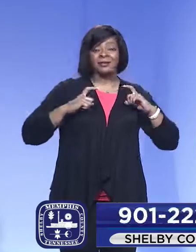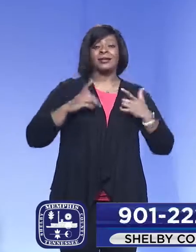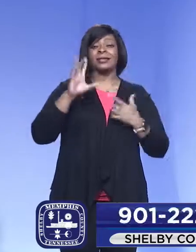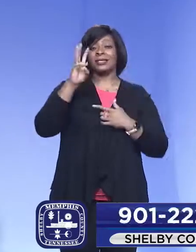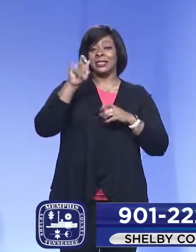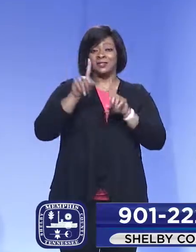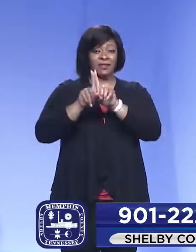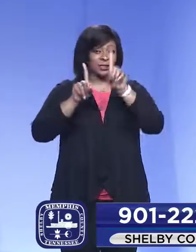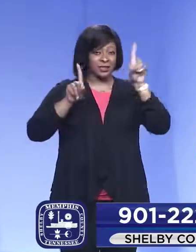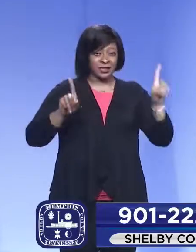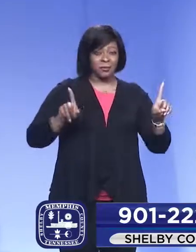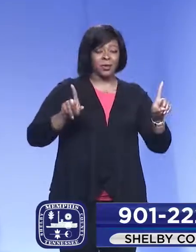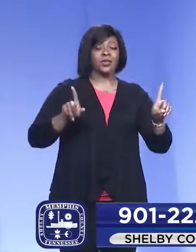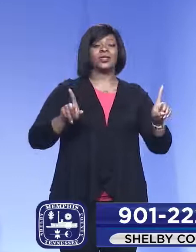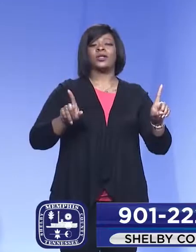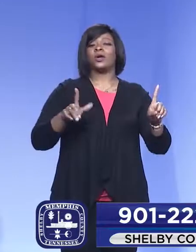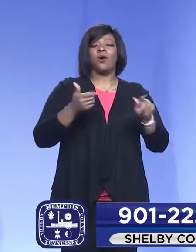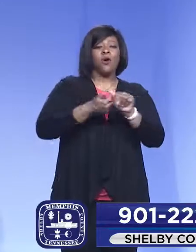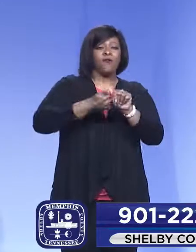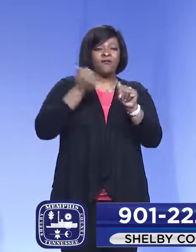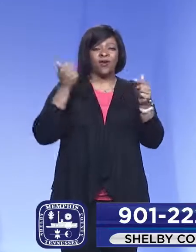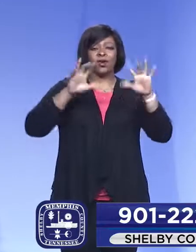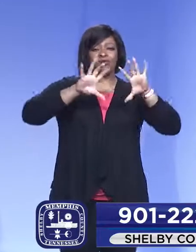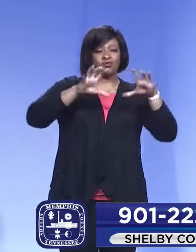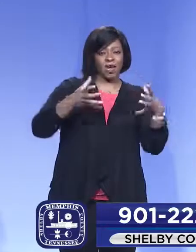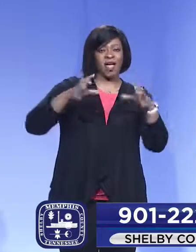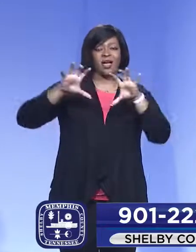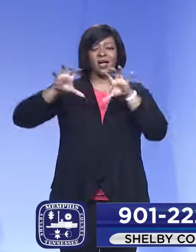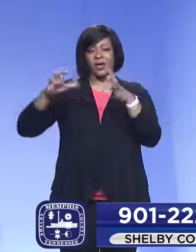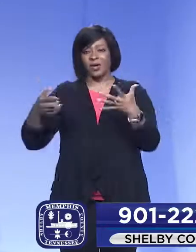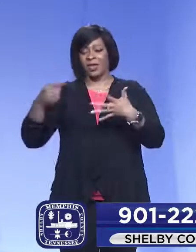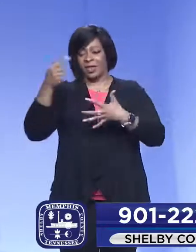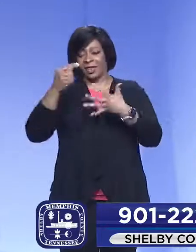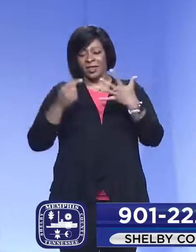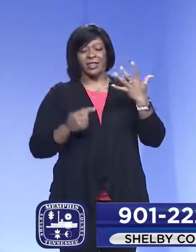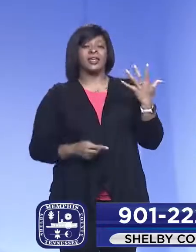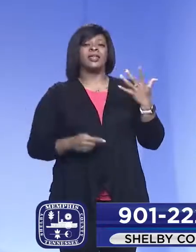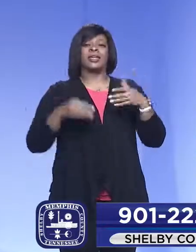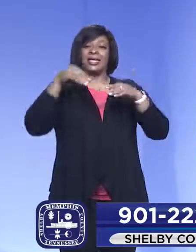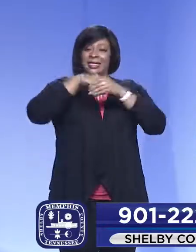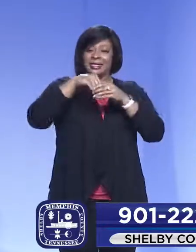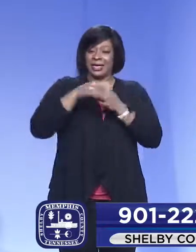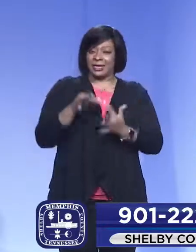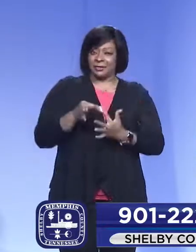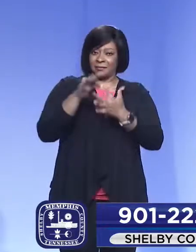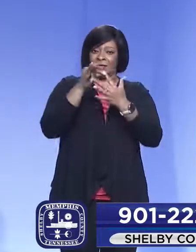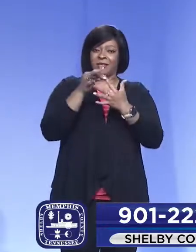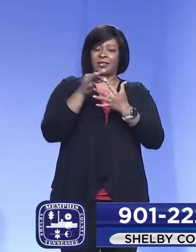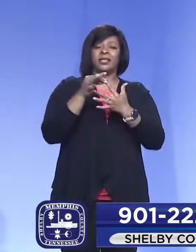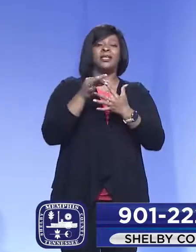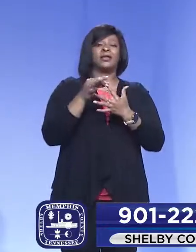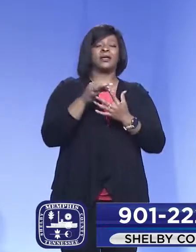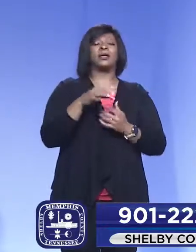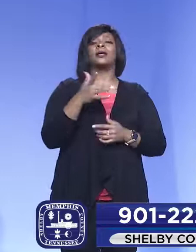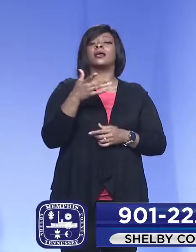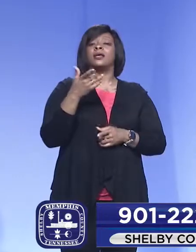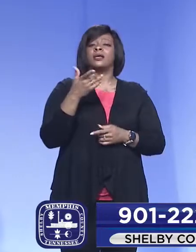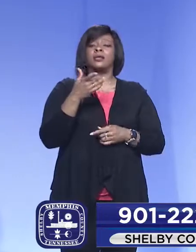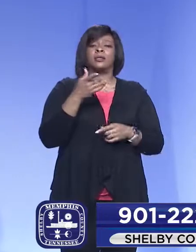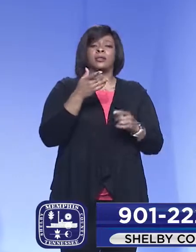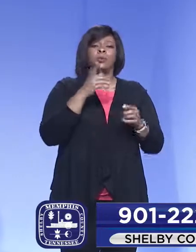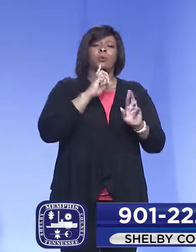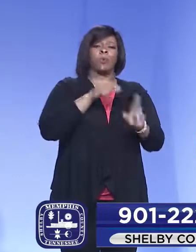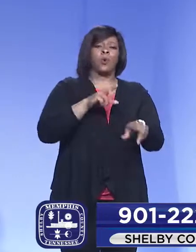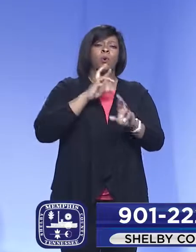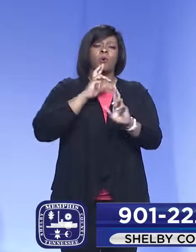feet separation, avoiding crowds and gatherings, especially indoors, and also emphasizing the importance